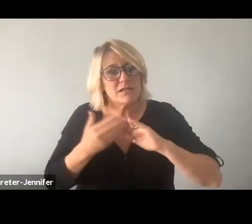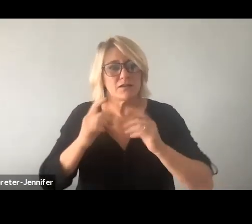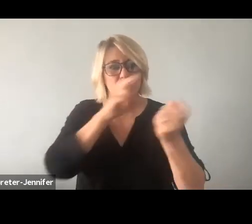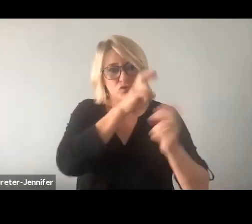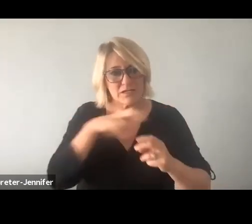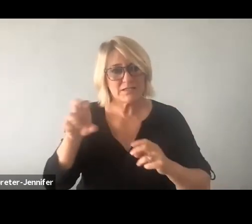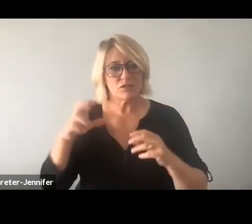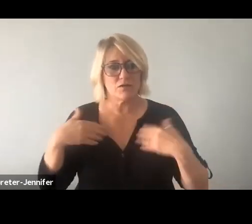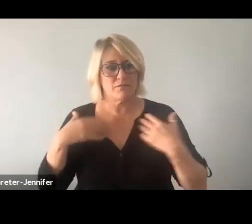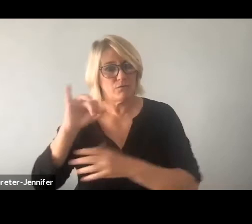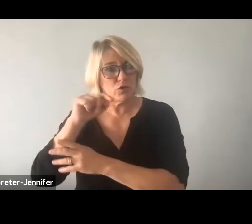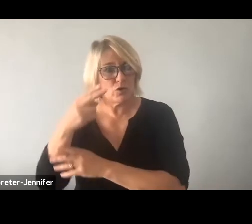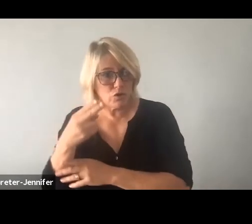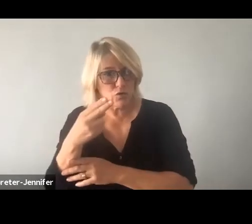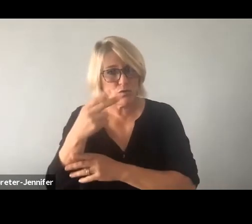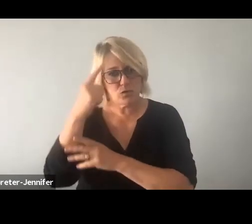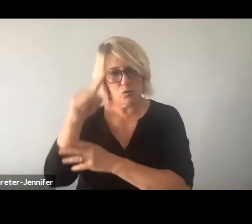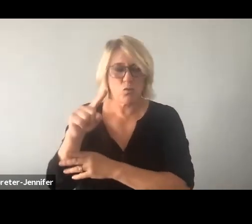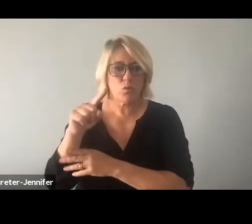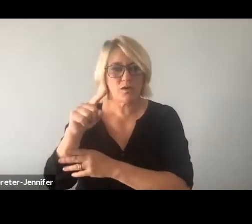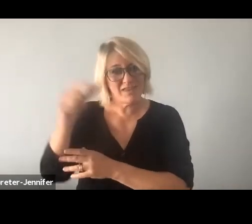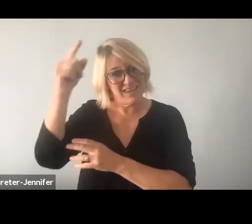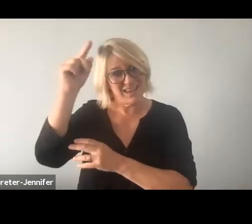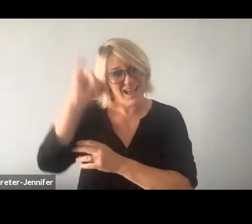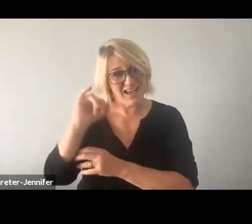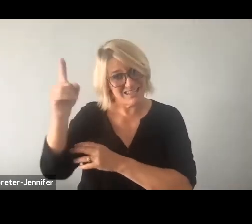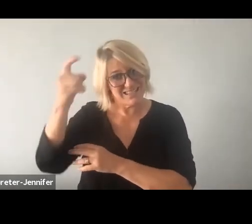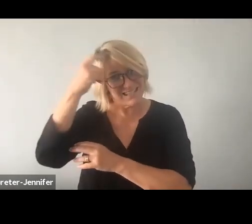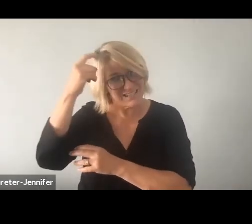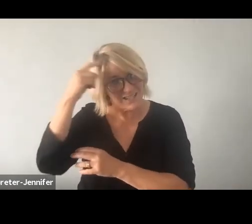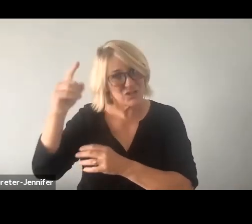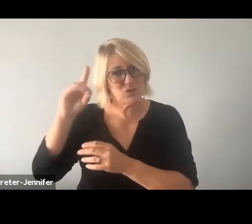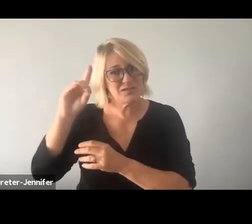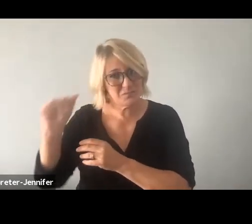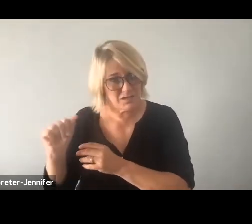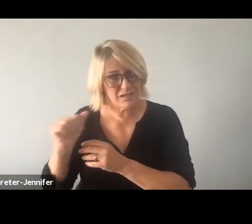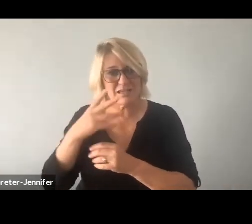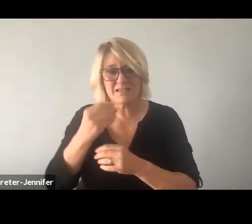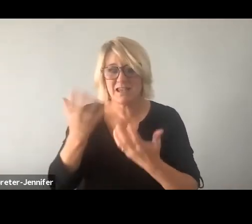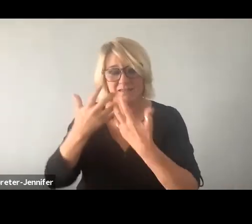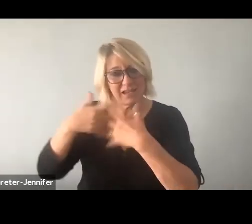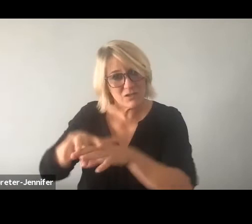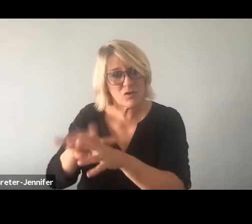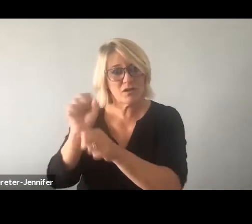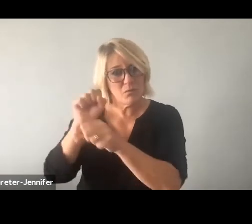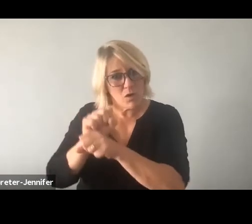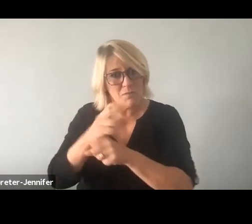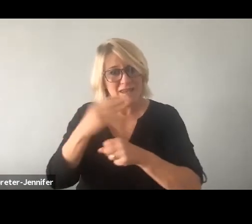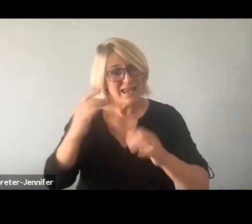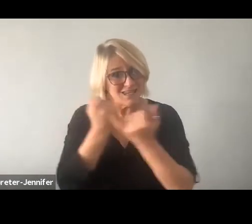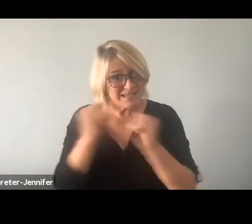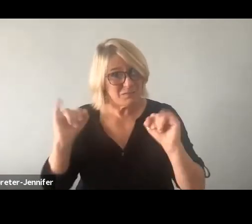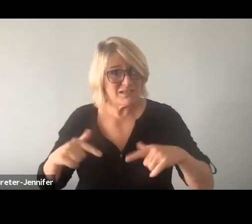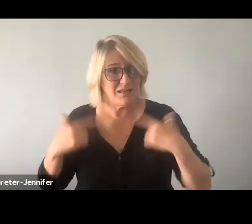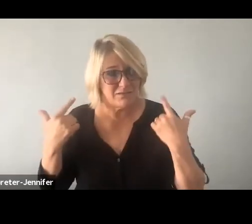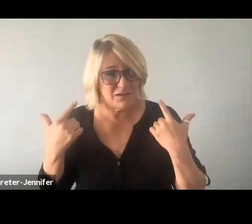intellectual and developmental disabilities as they seek competitive integrated employment and independent living. We also